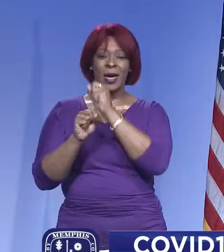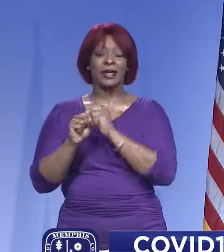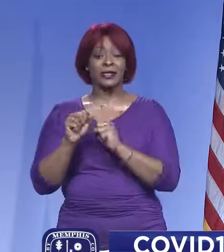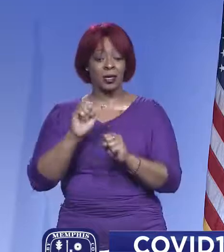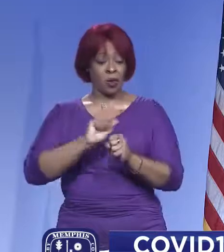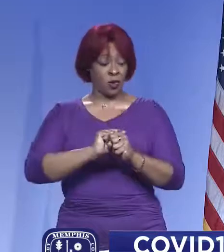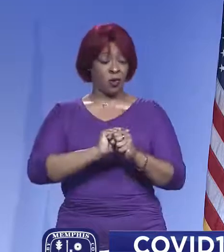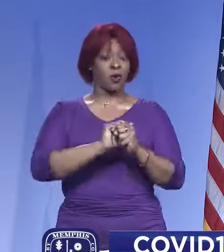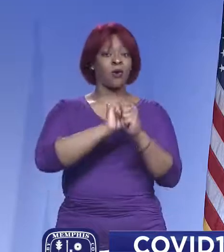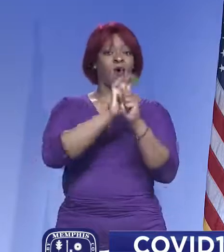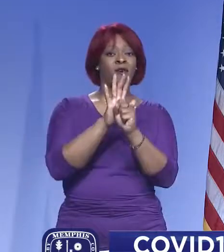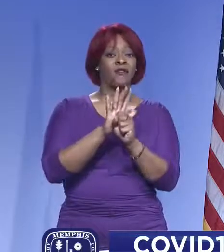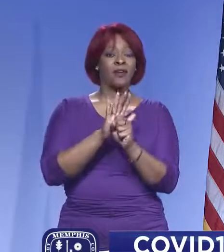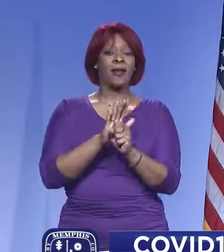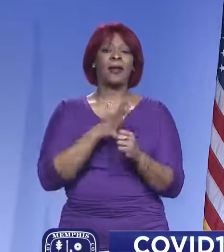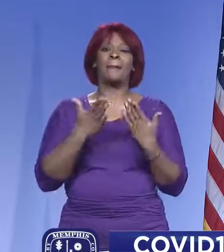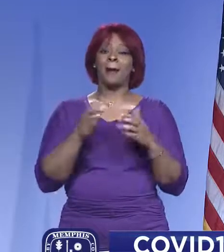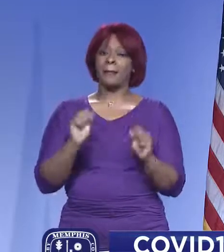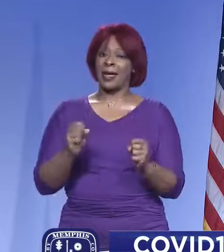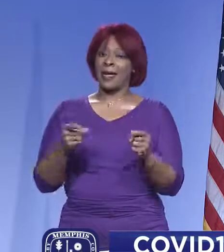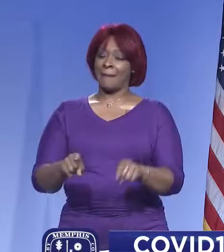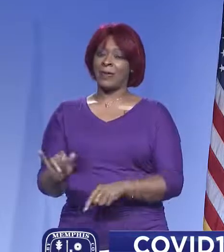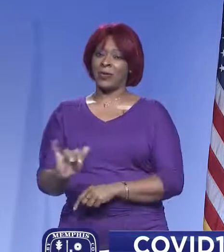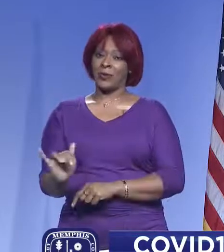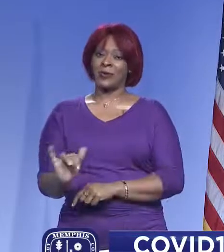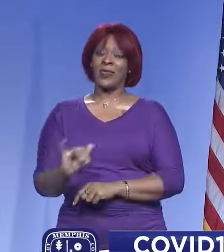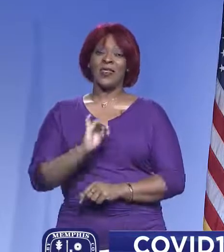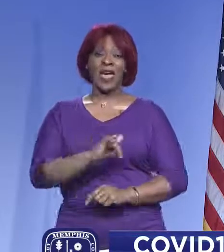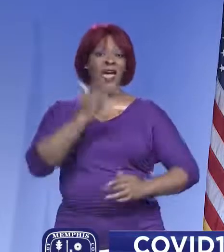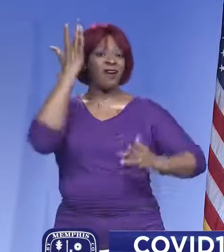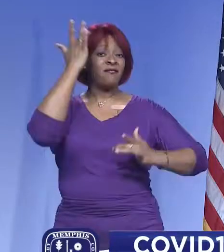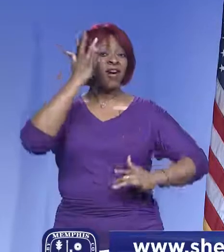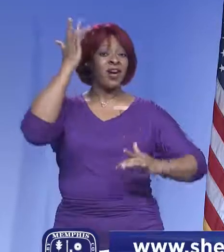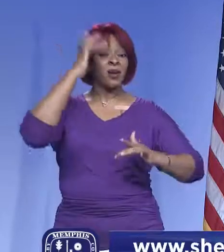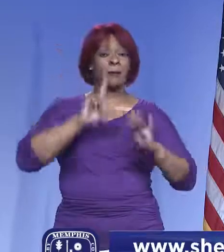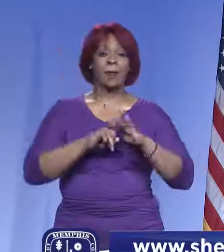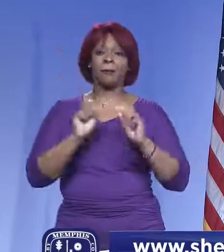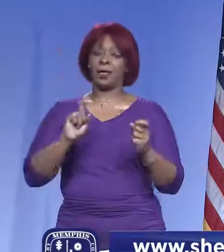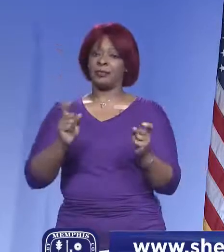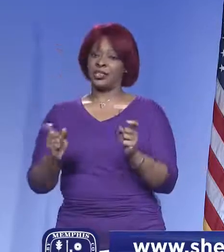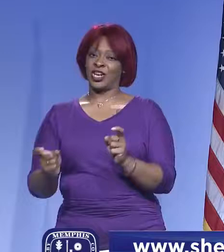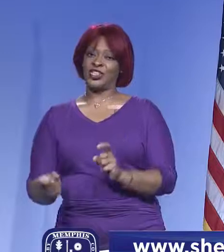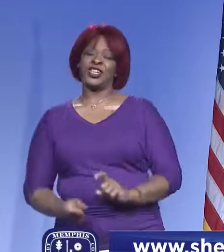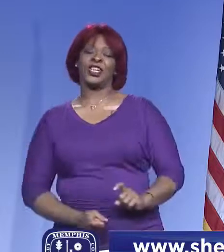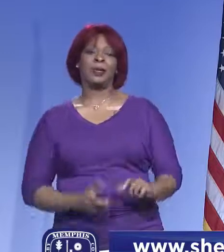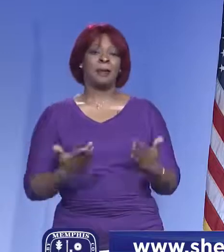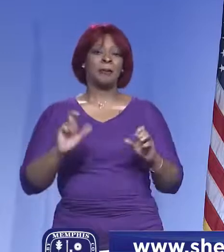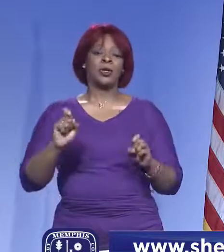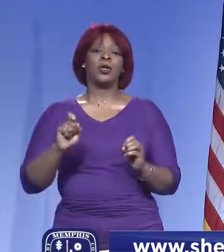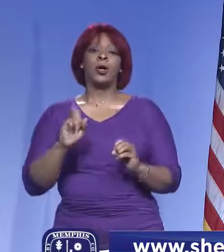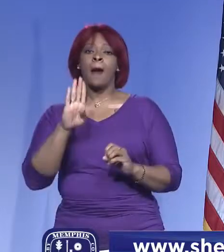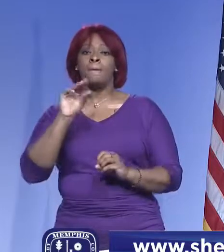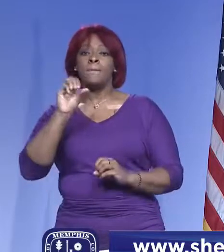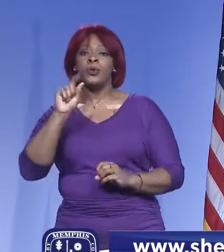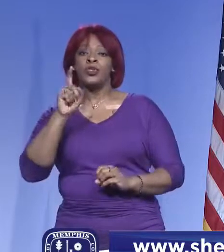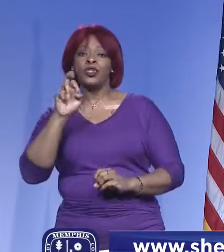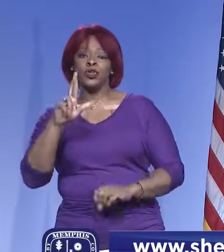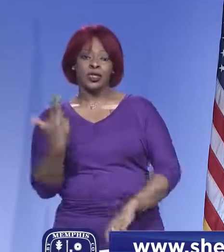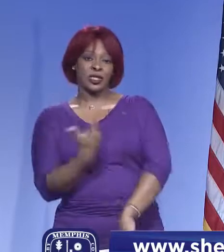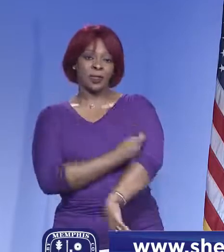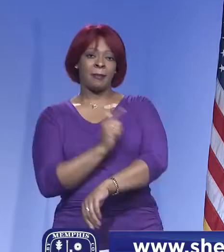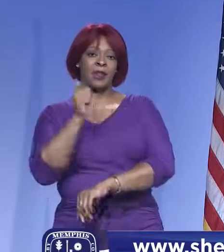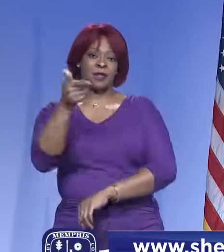COVID, that may be the case as well, that these variants could change. and that we might need a booster shot at some point in the